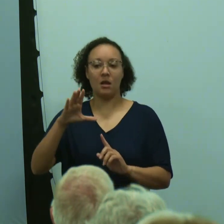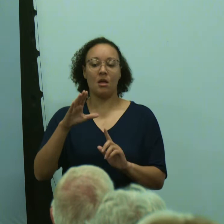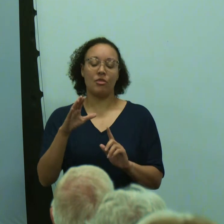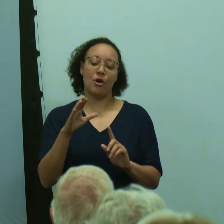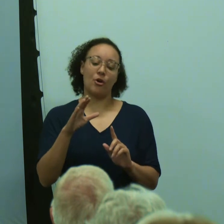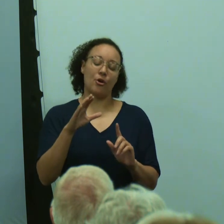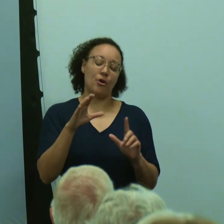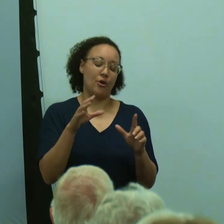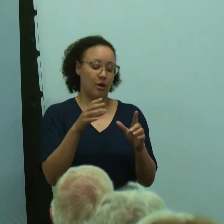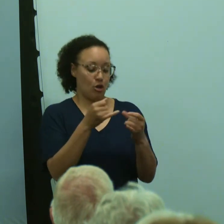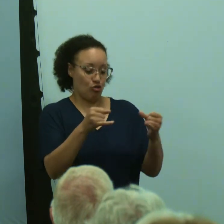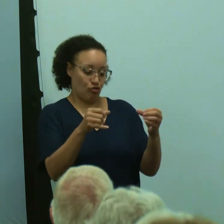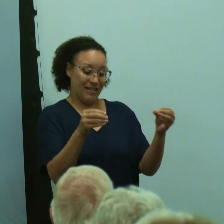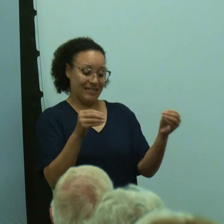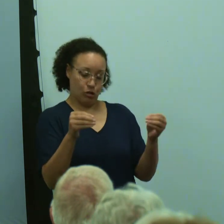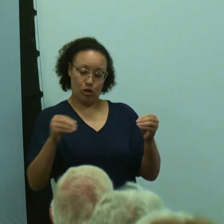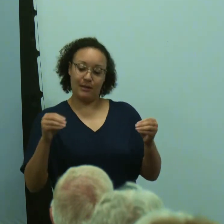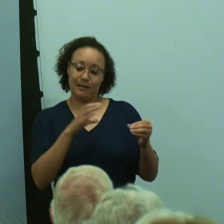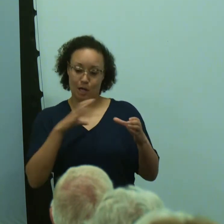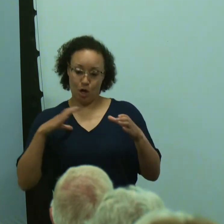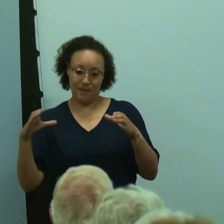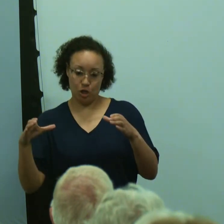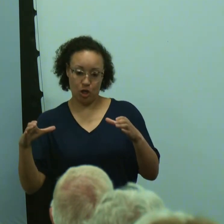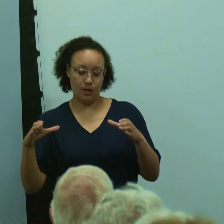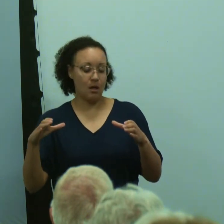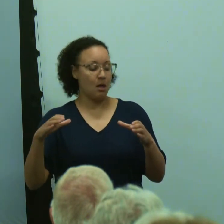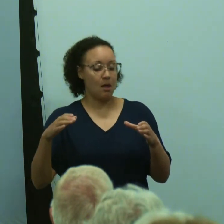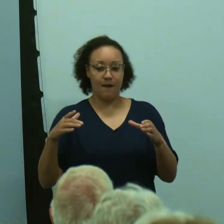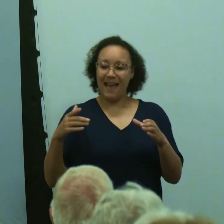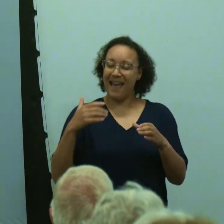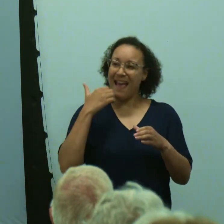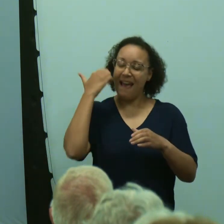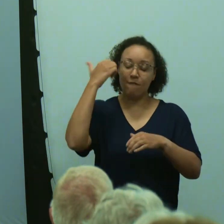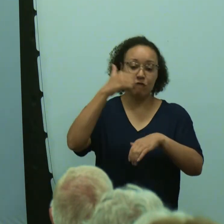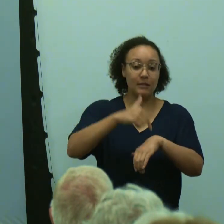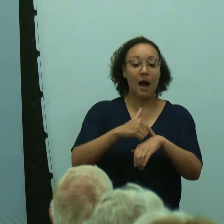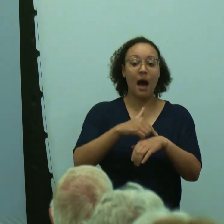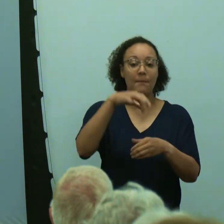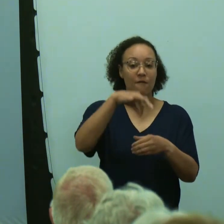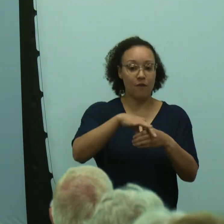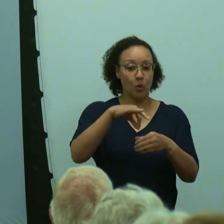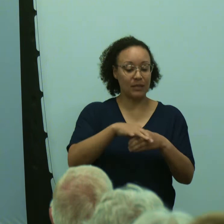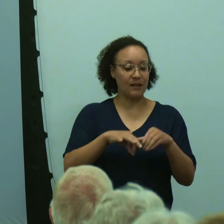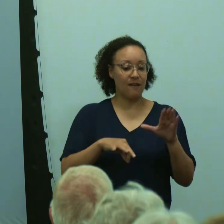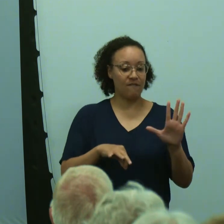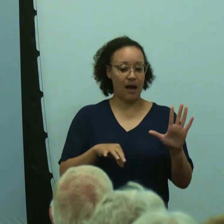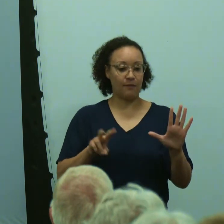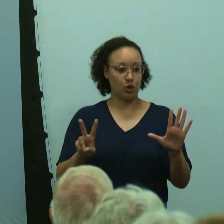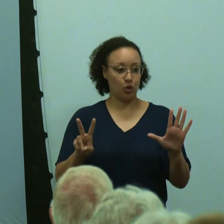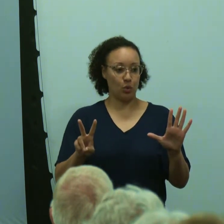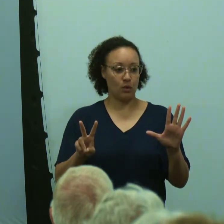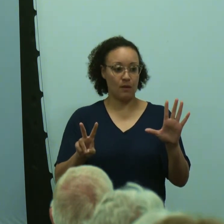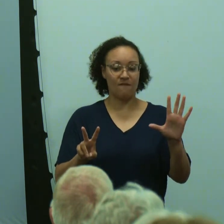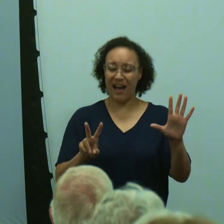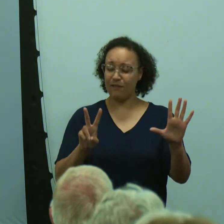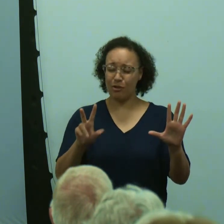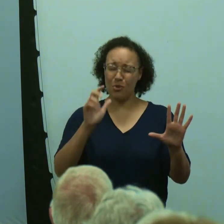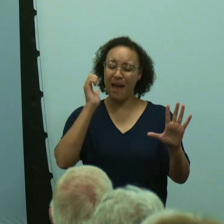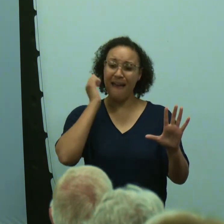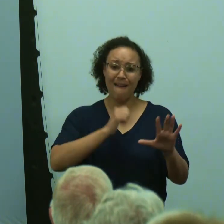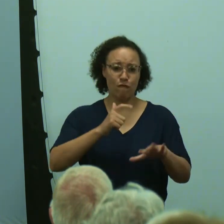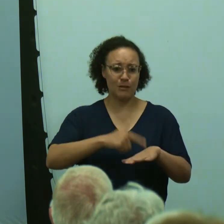Commission, was 5-2 on every single voting, and that was by party line, right? So 5-2 every